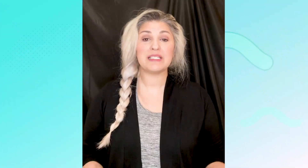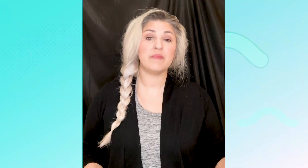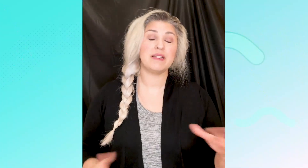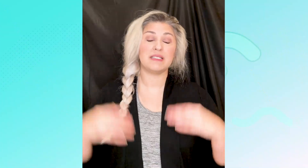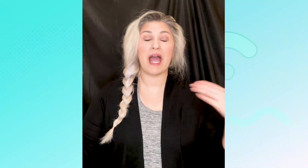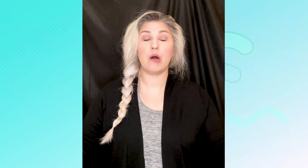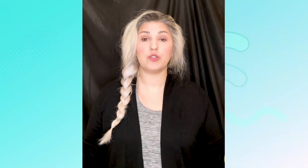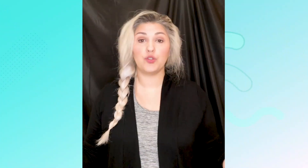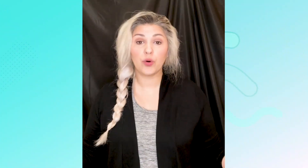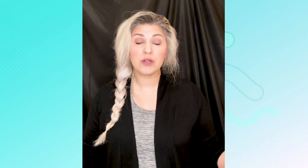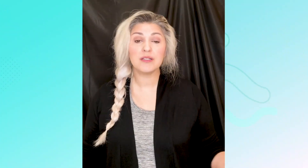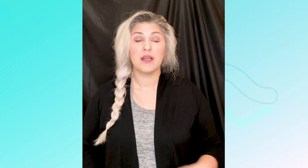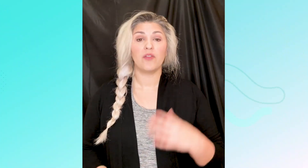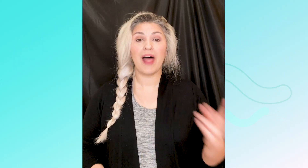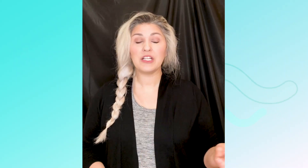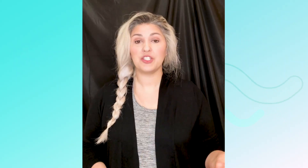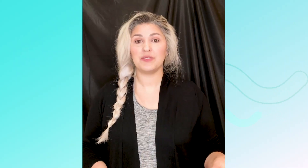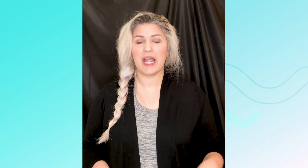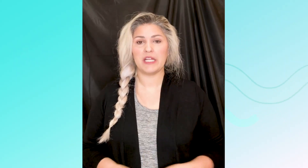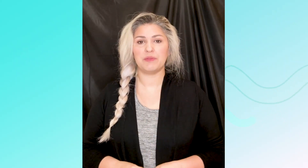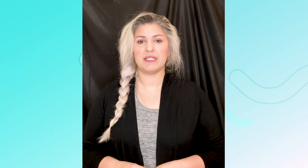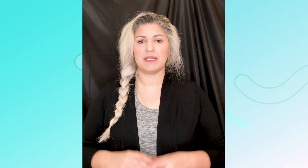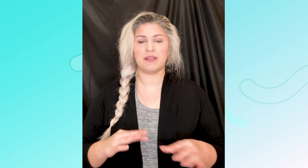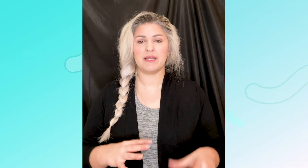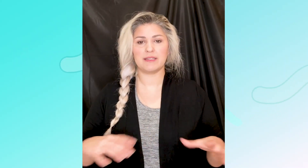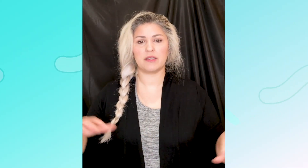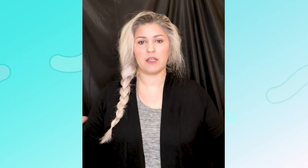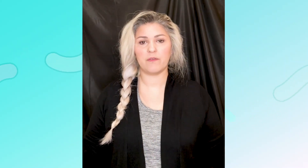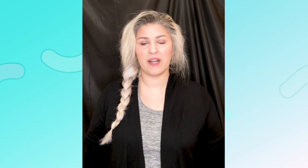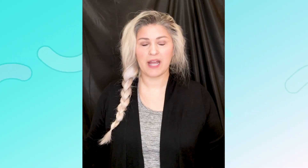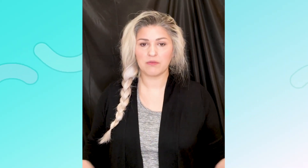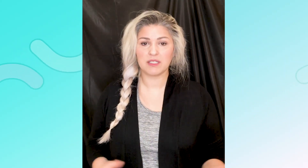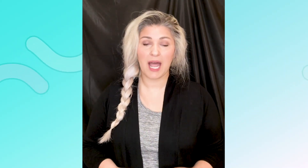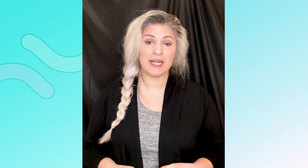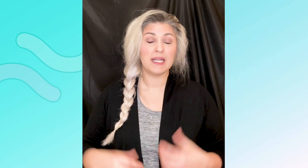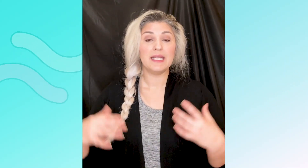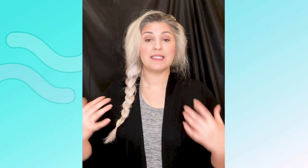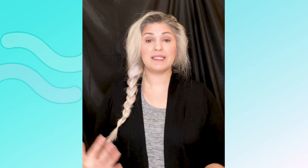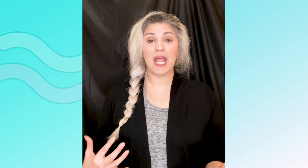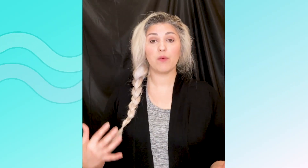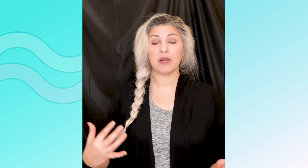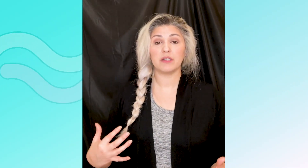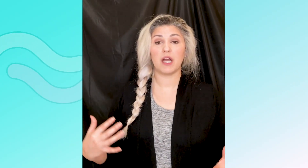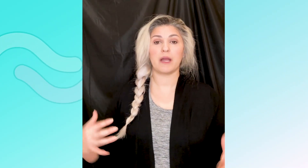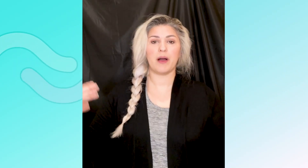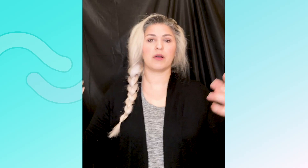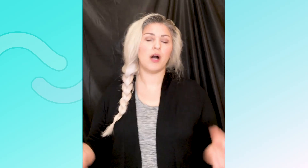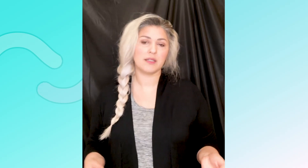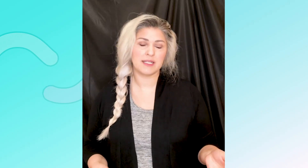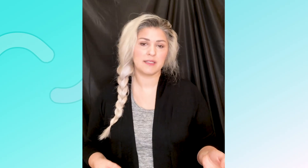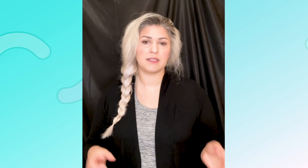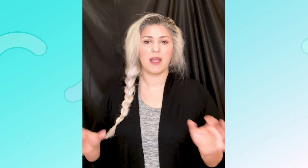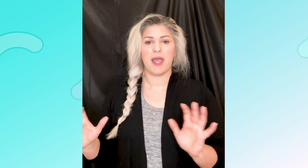This week's theme is outdoors. The last 2 days we did things that you find outside. Today we're going to talk